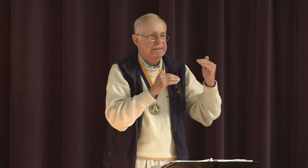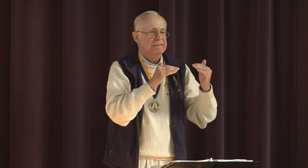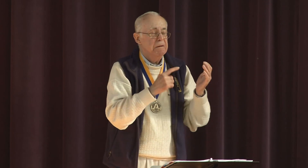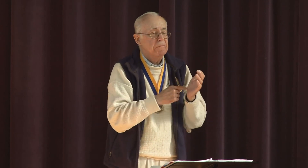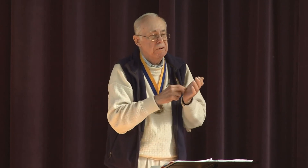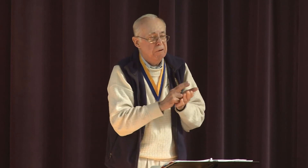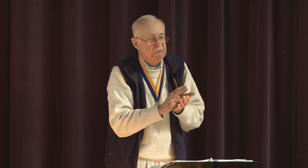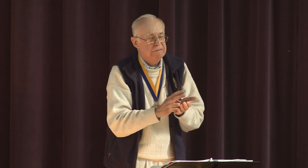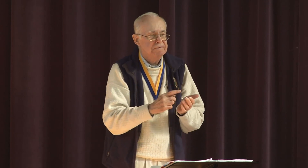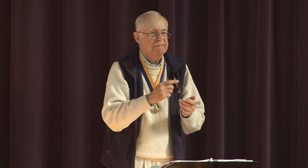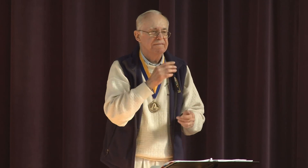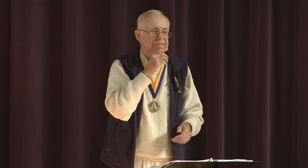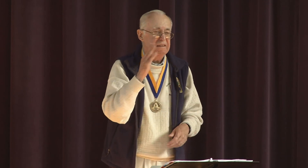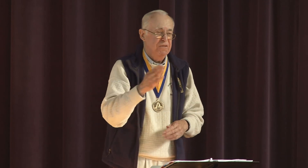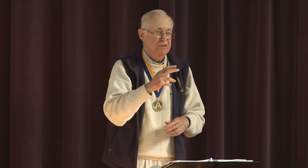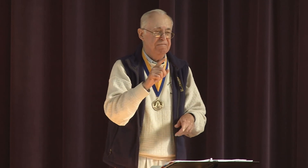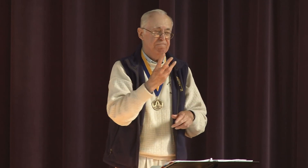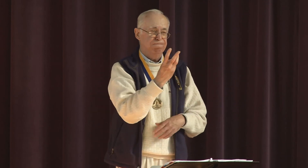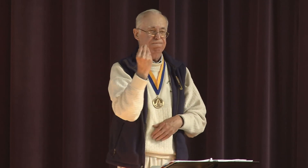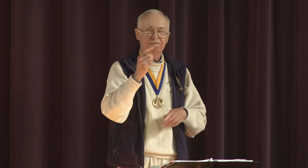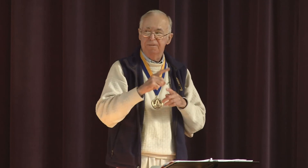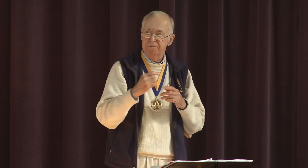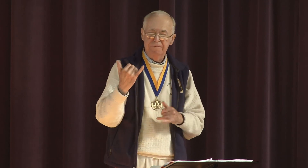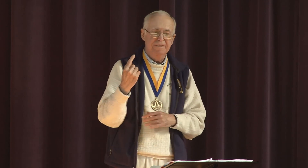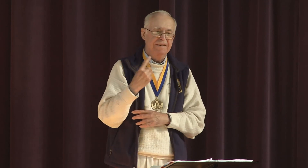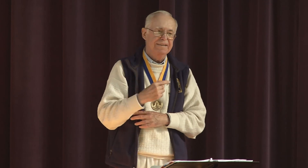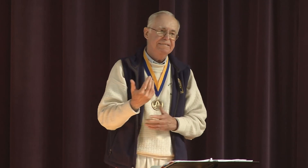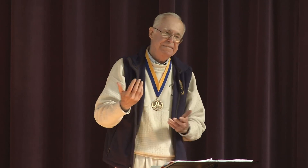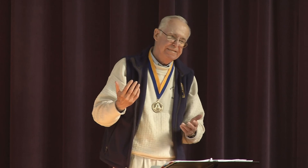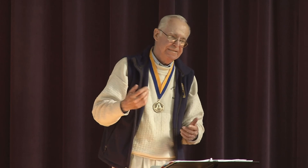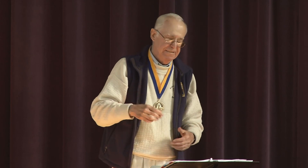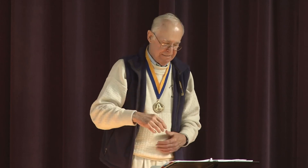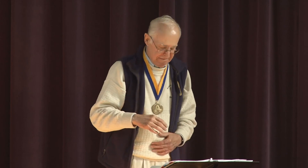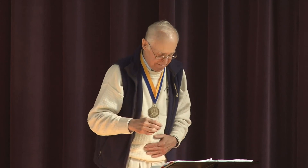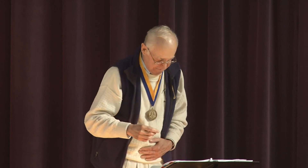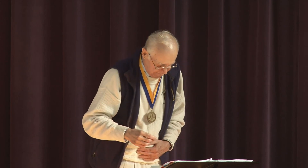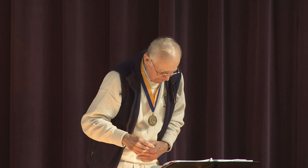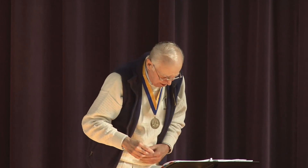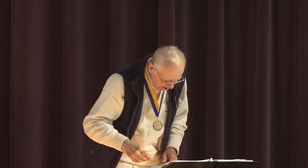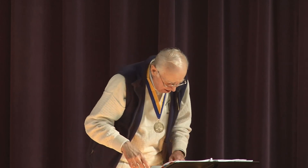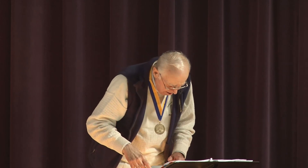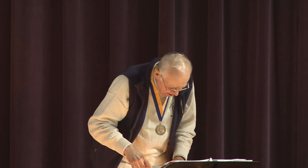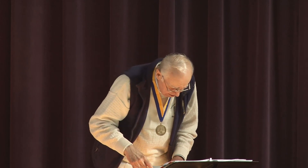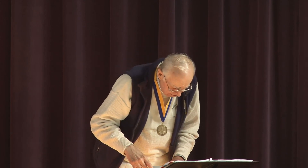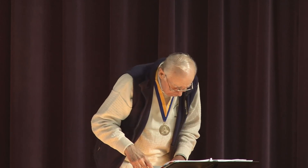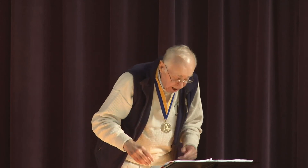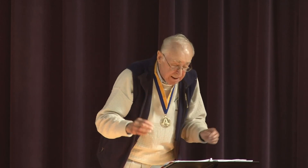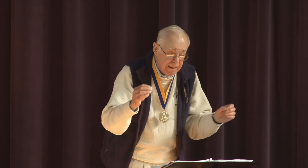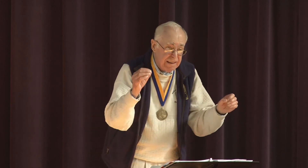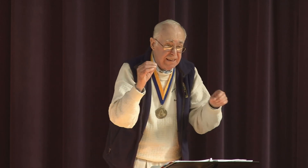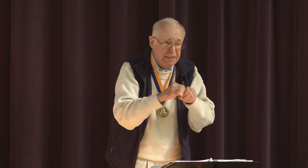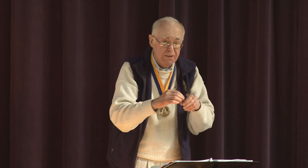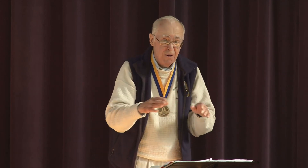whatever it was we did in terms of how we competed in athletic events and how we challenged other colleges and